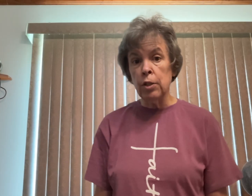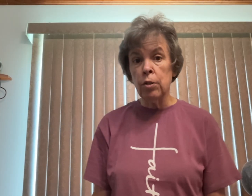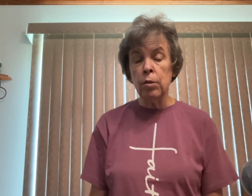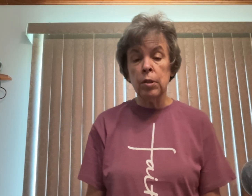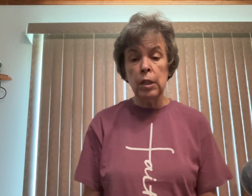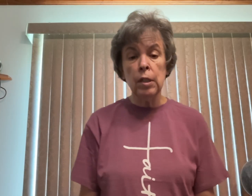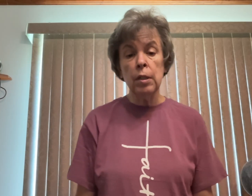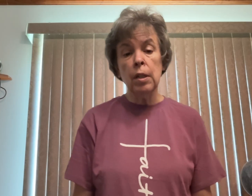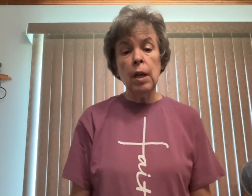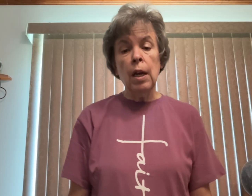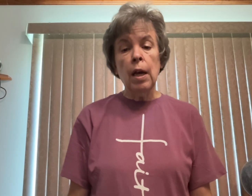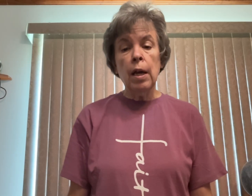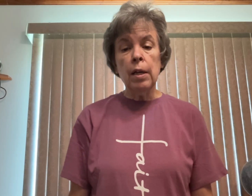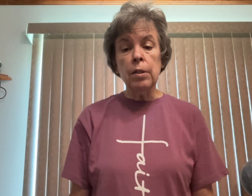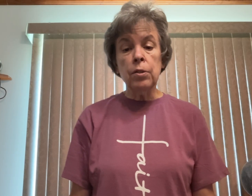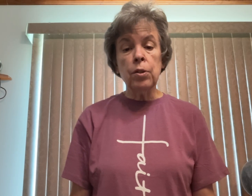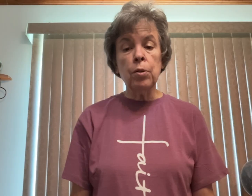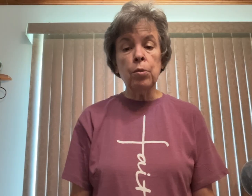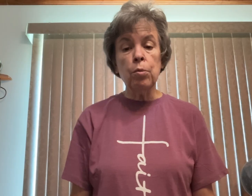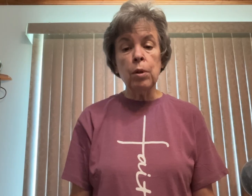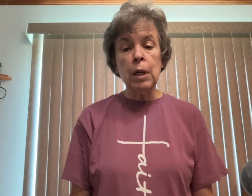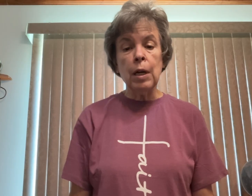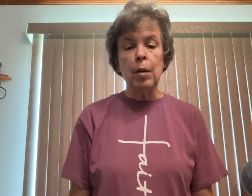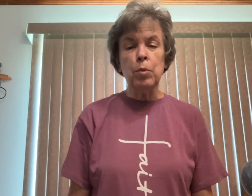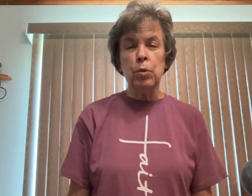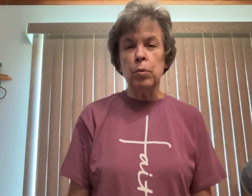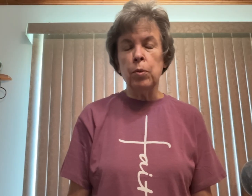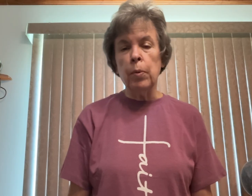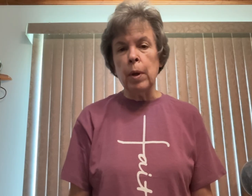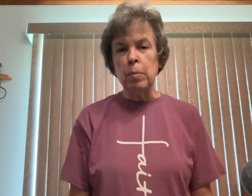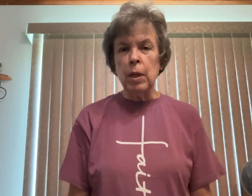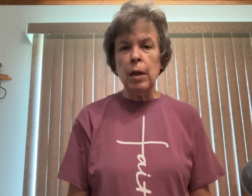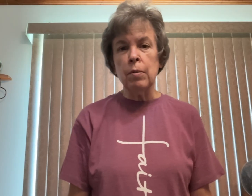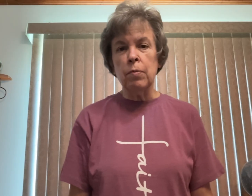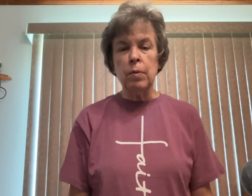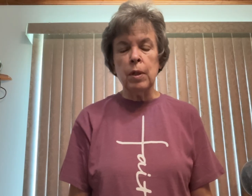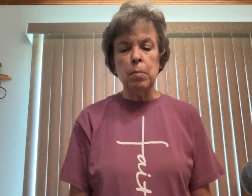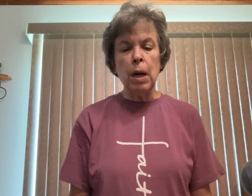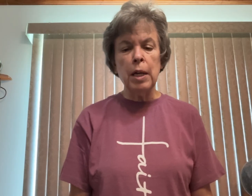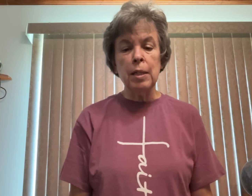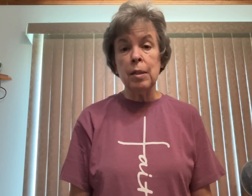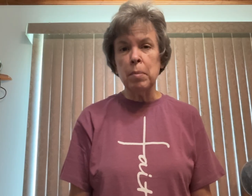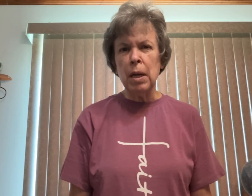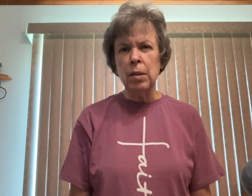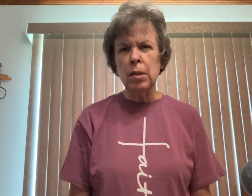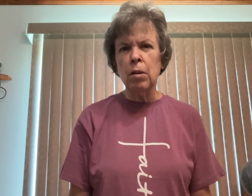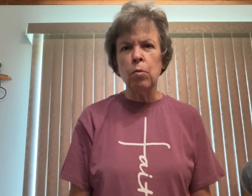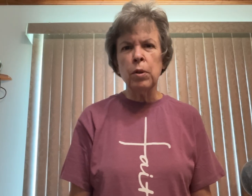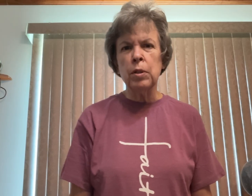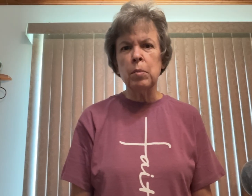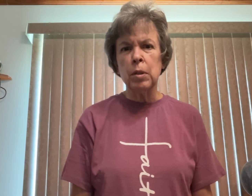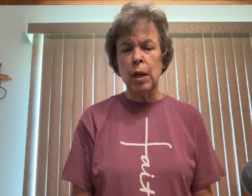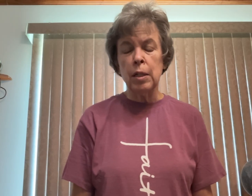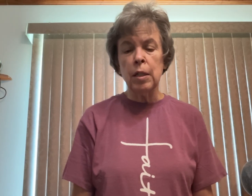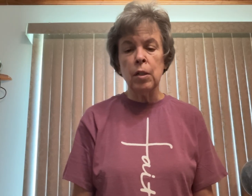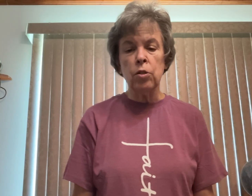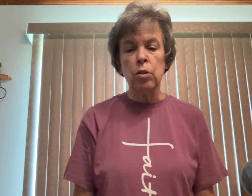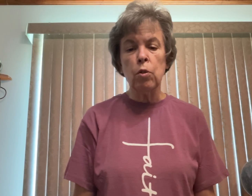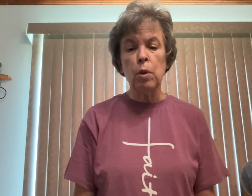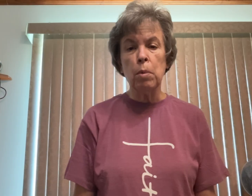congregational singing. And so I'm kind of combining some ASL with some signed English and going